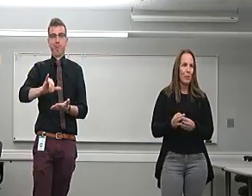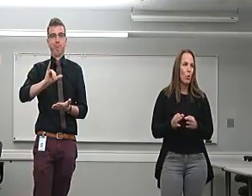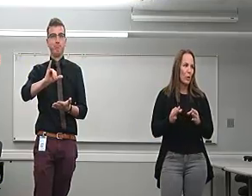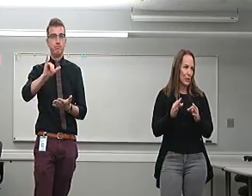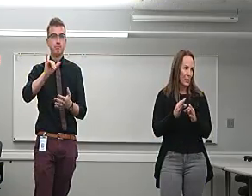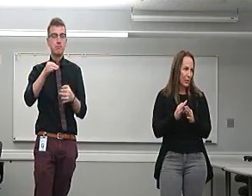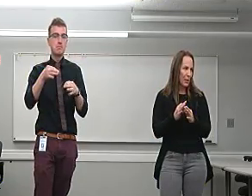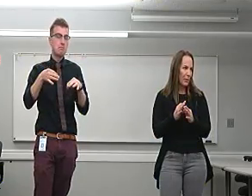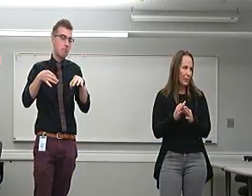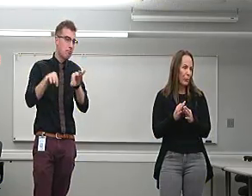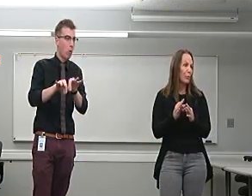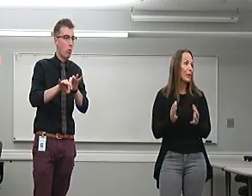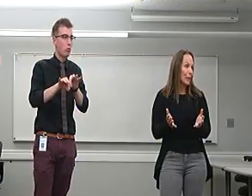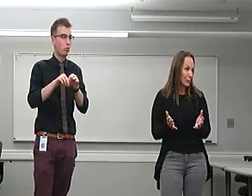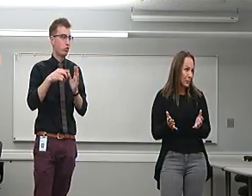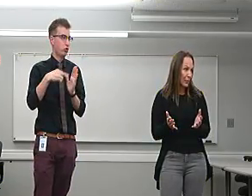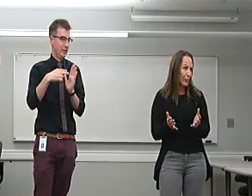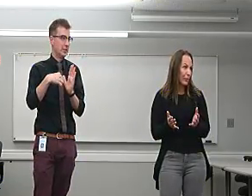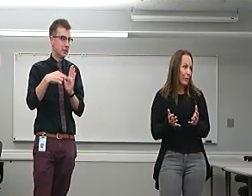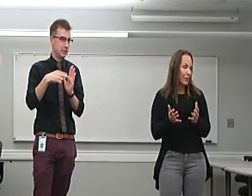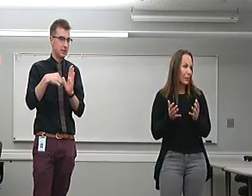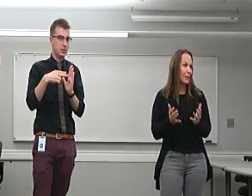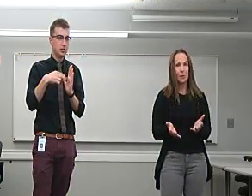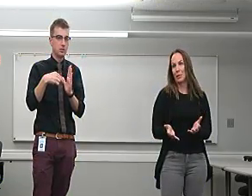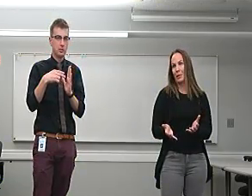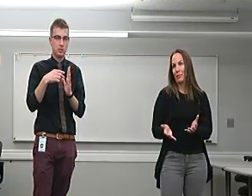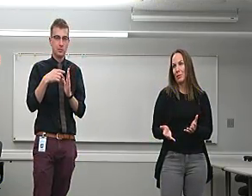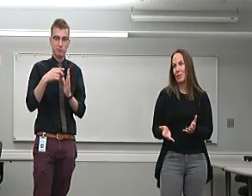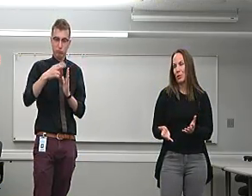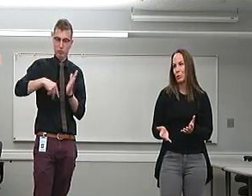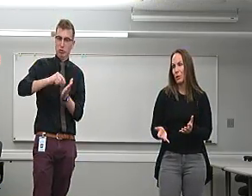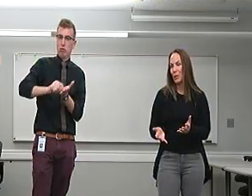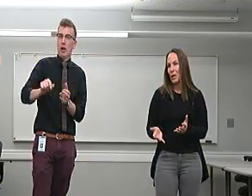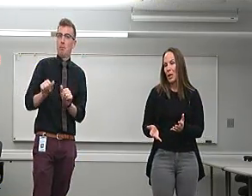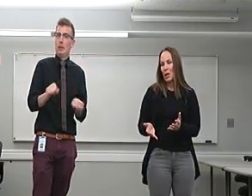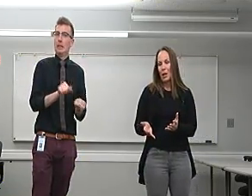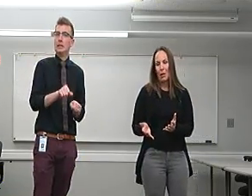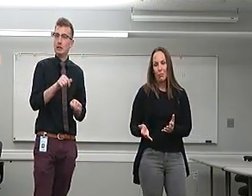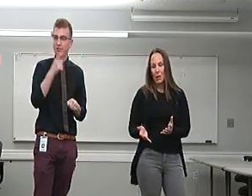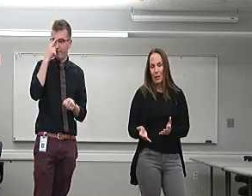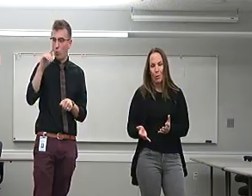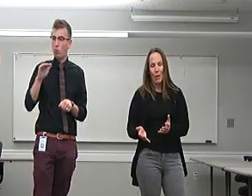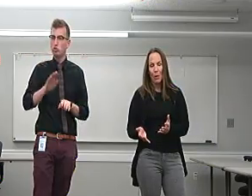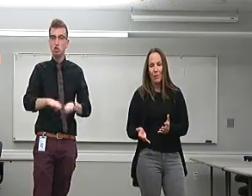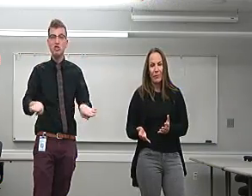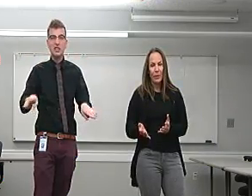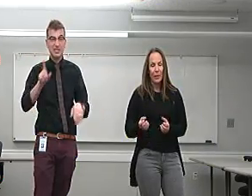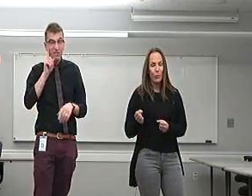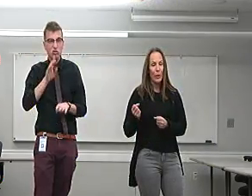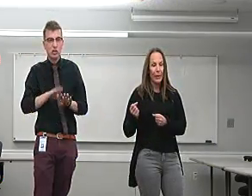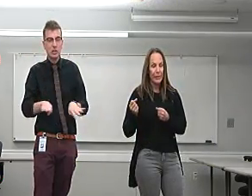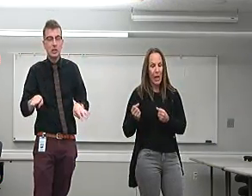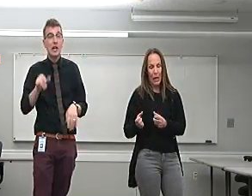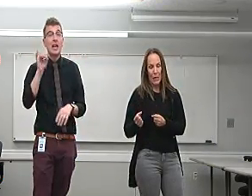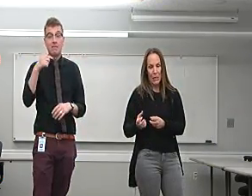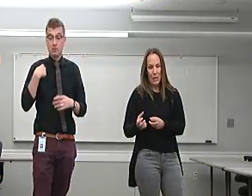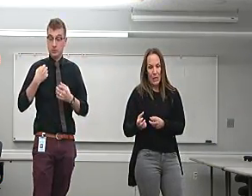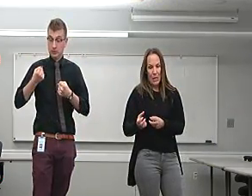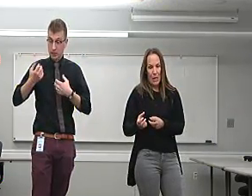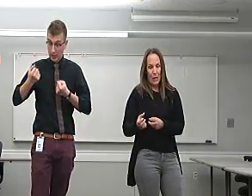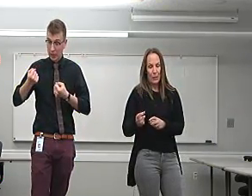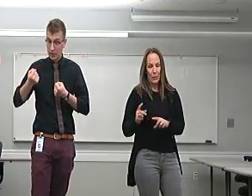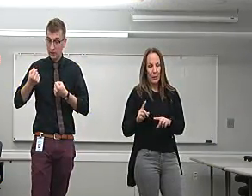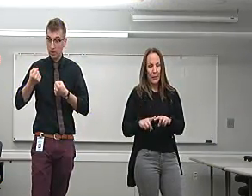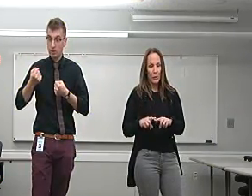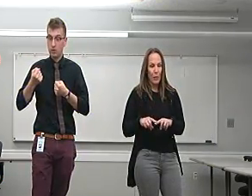of reading, of literacy for deaf children. I thought, wow, if we sign and Leah's